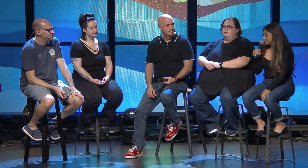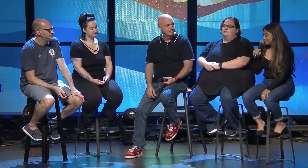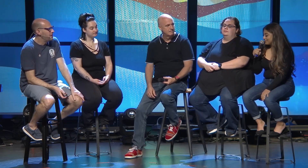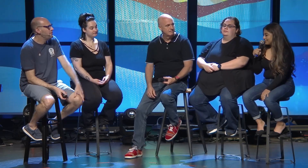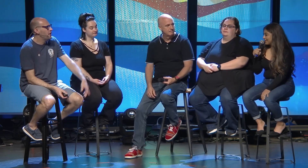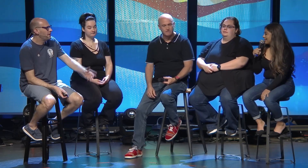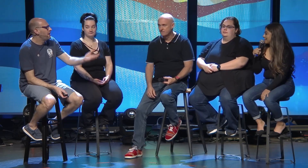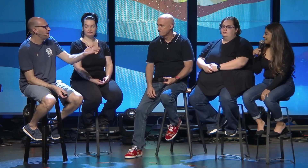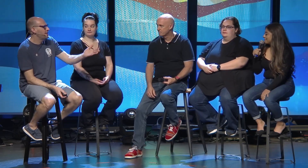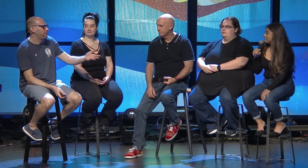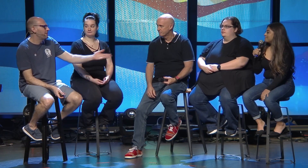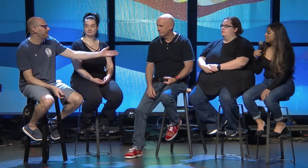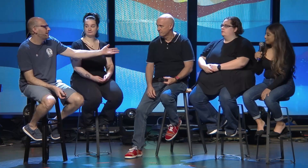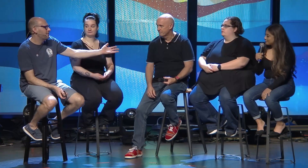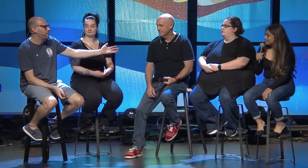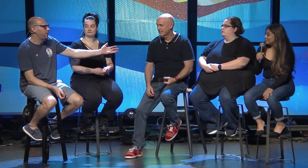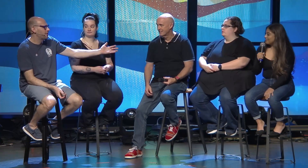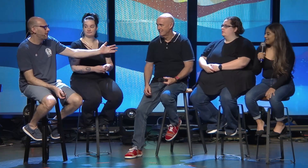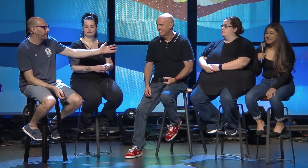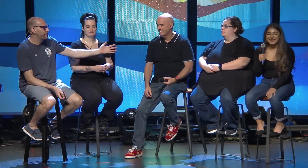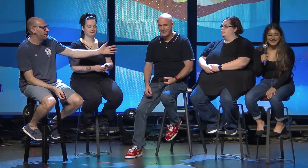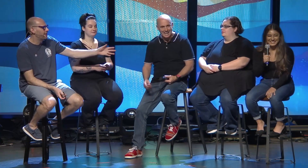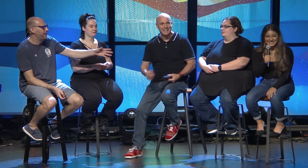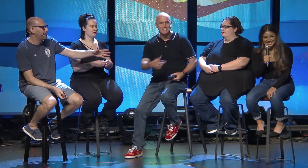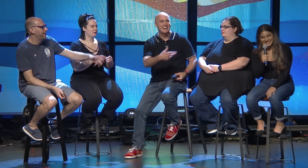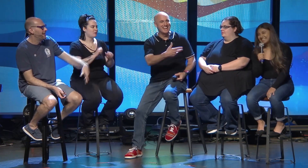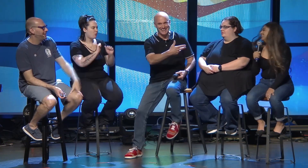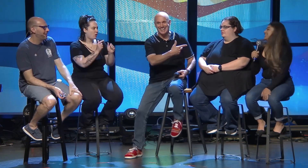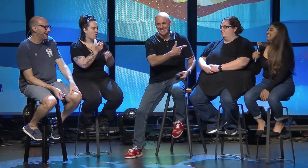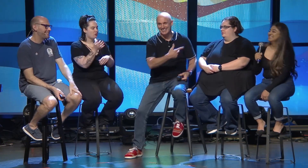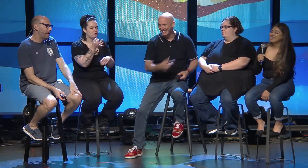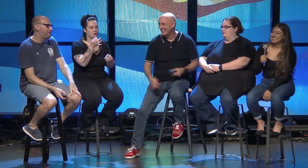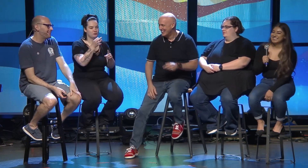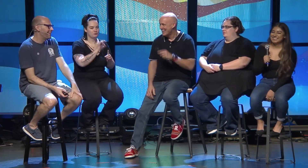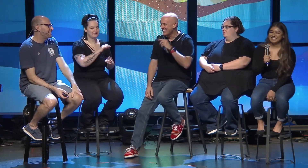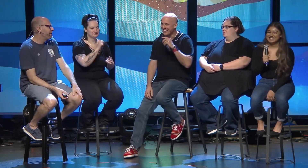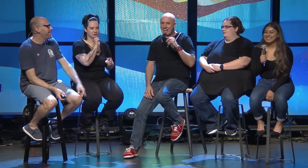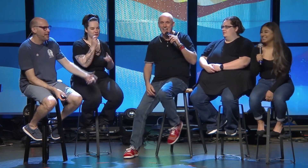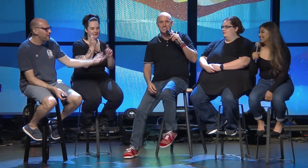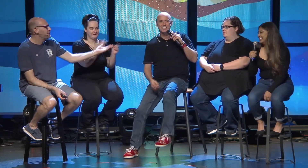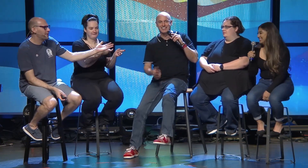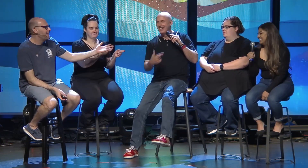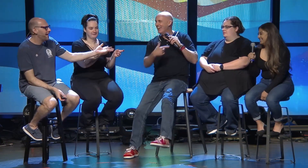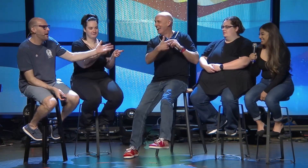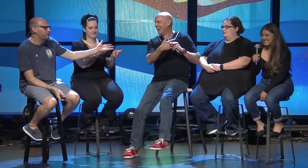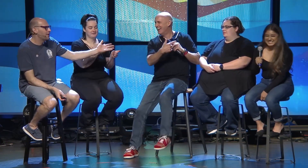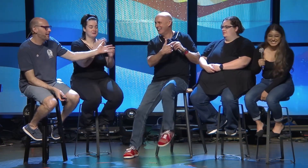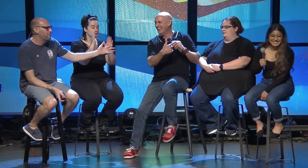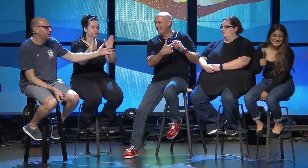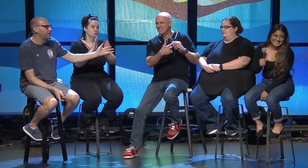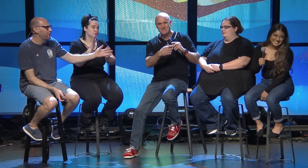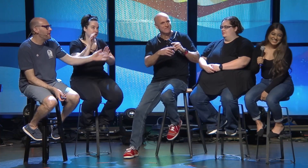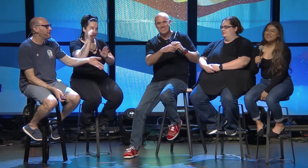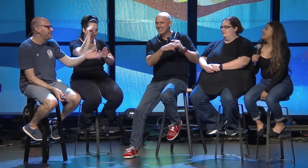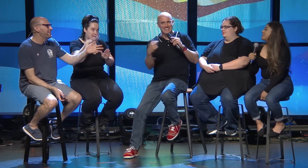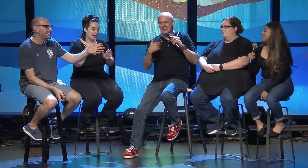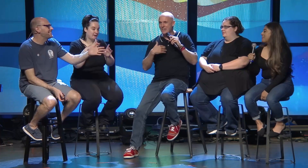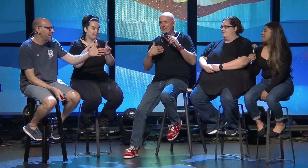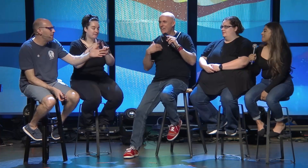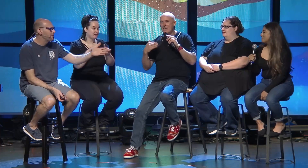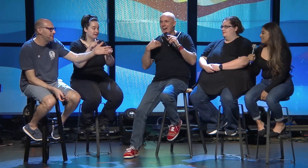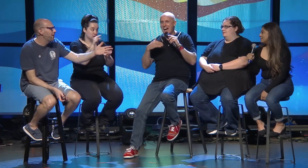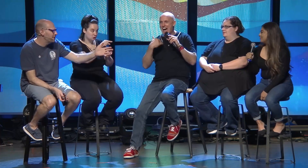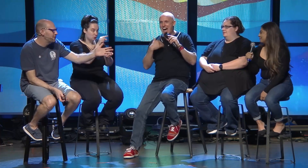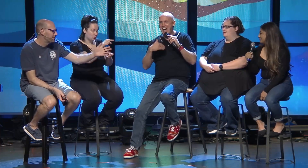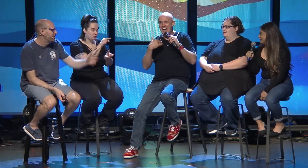And you've done a lot yourself. Let's not give him all the credit, okay? Right? Jeff's a great guy. I'm sure he helped along the way, but this